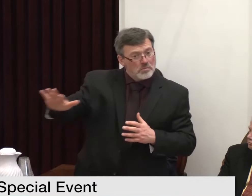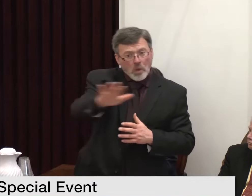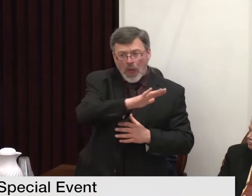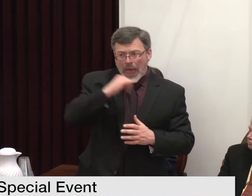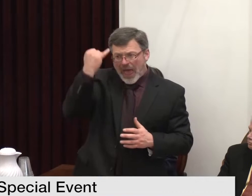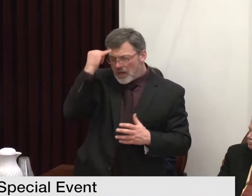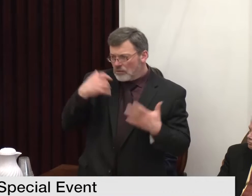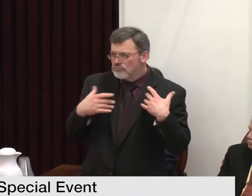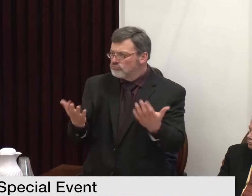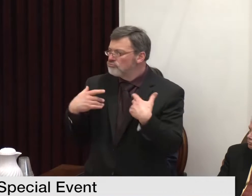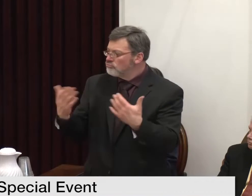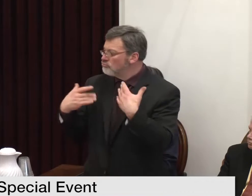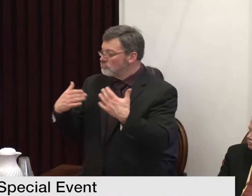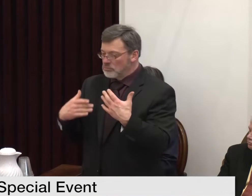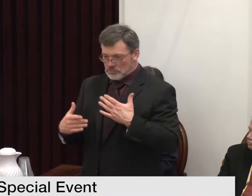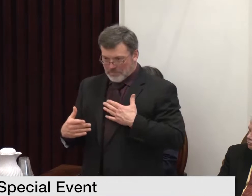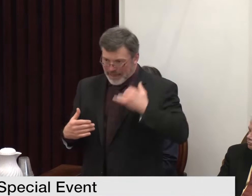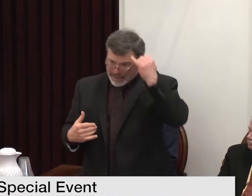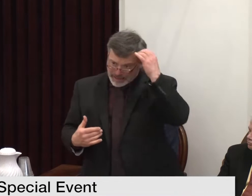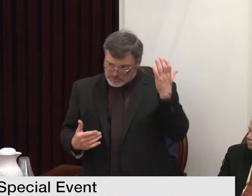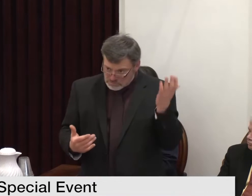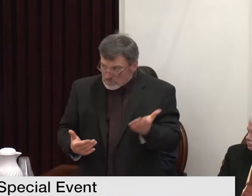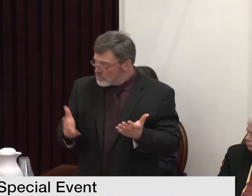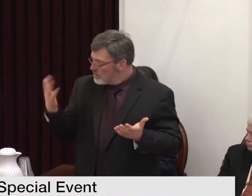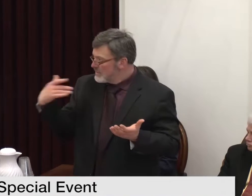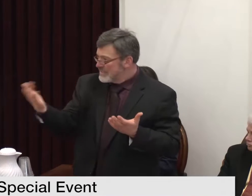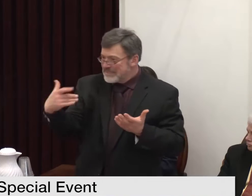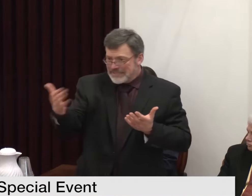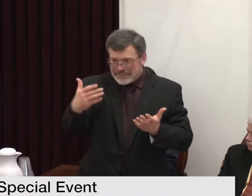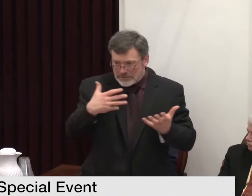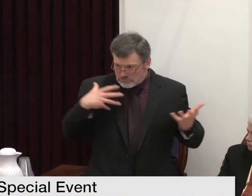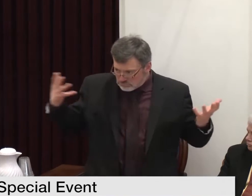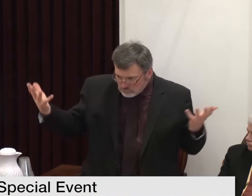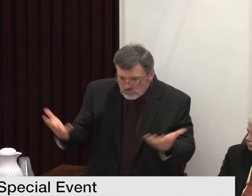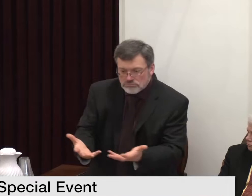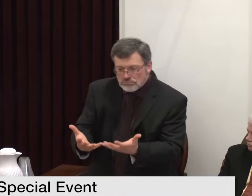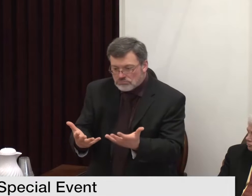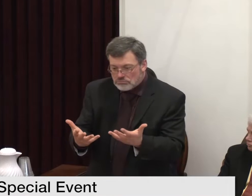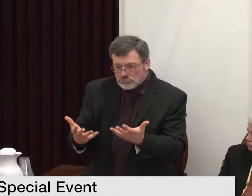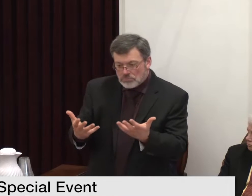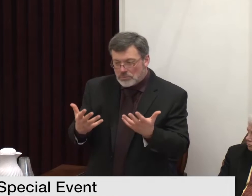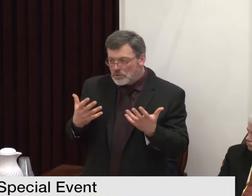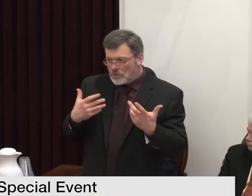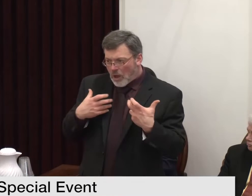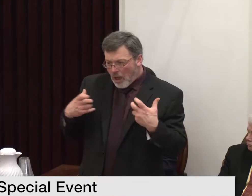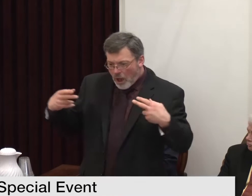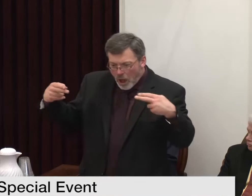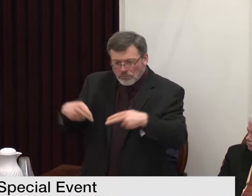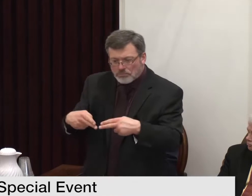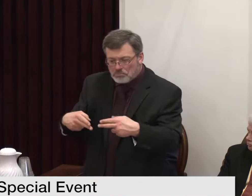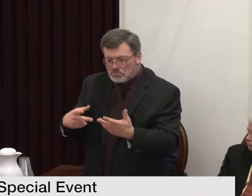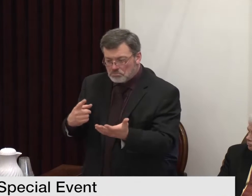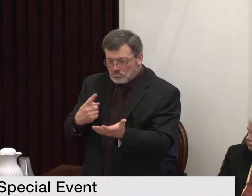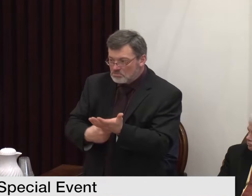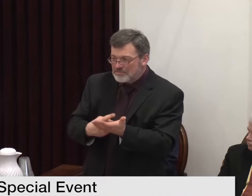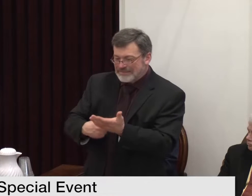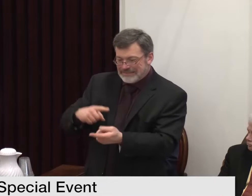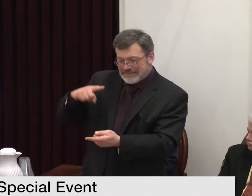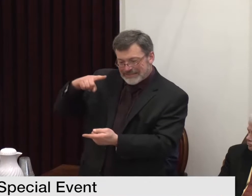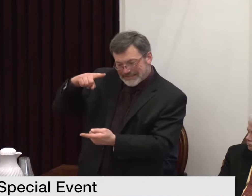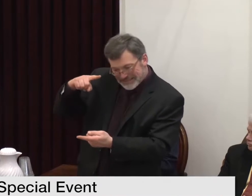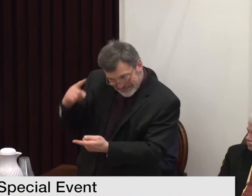are, to contain costs and improve outcomes. So for those who understand the challenges at